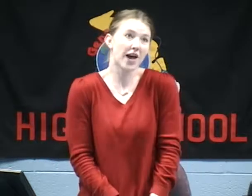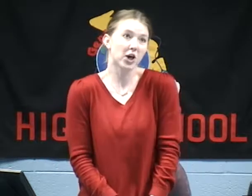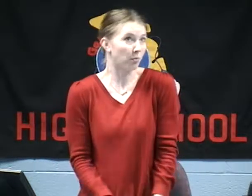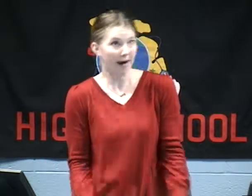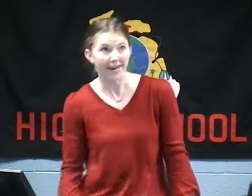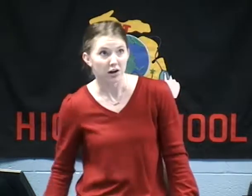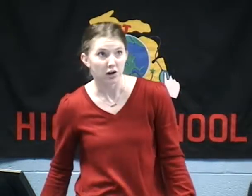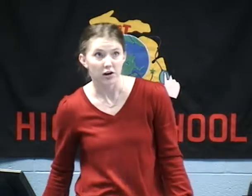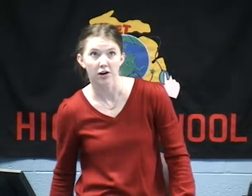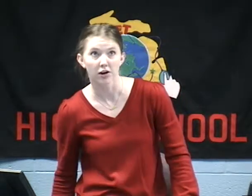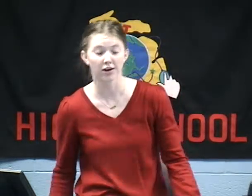Well, you might.